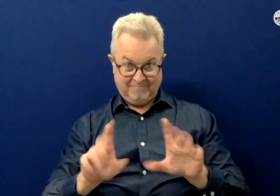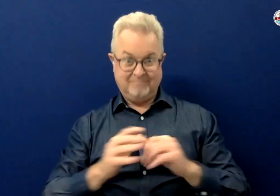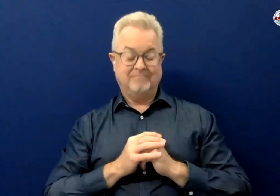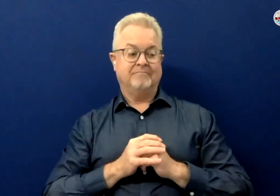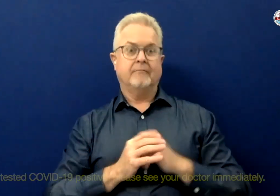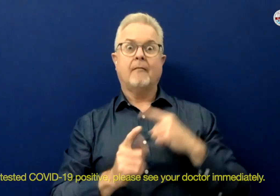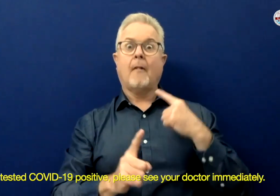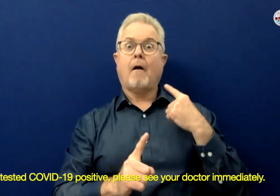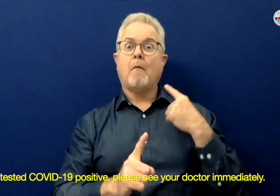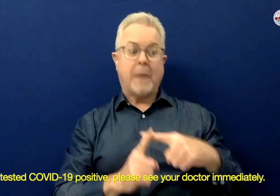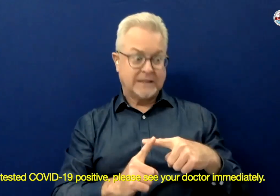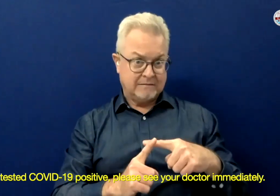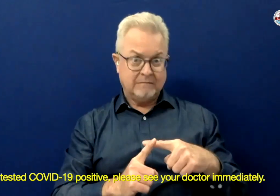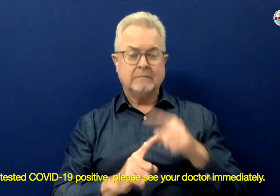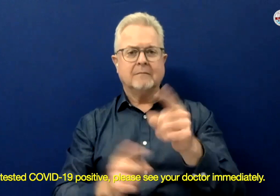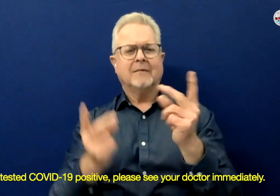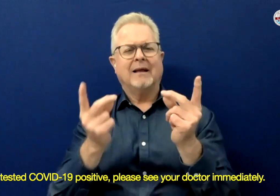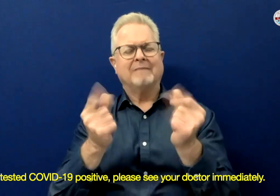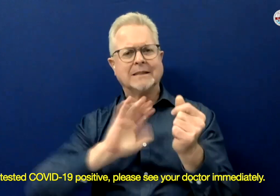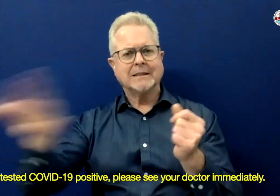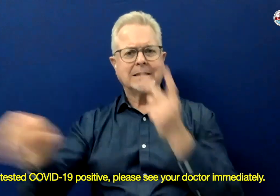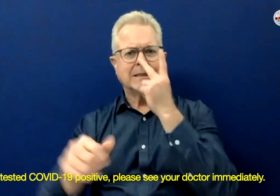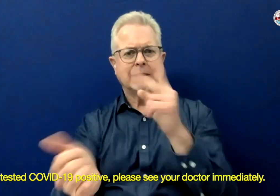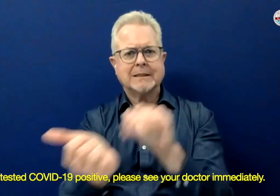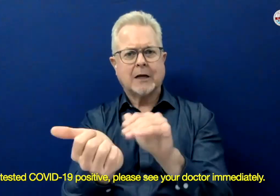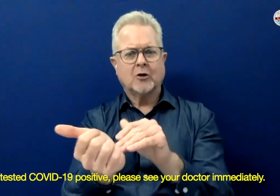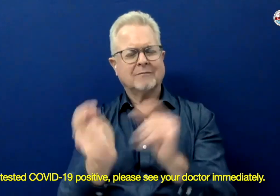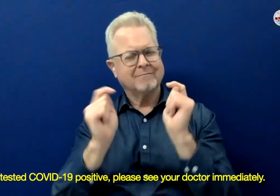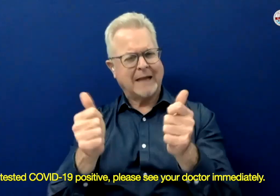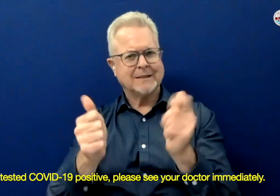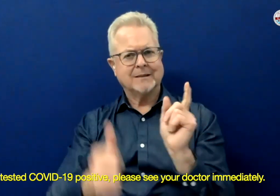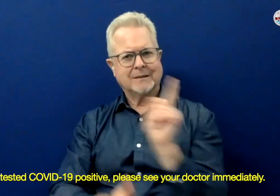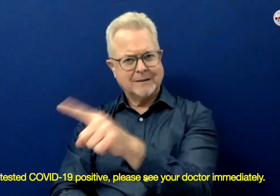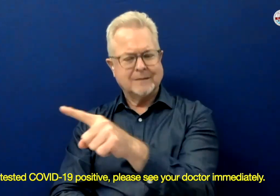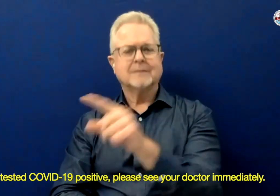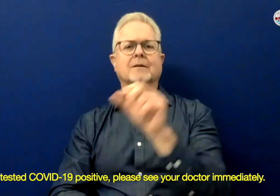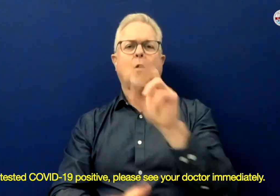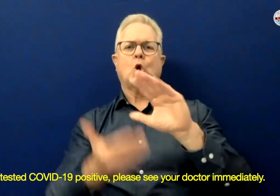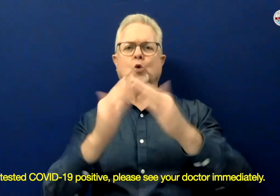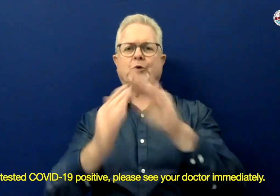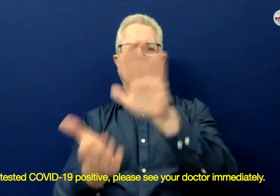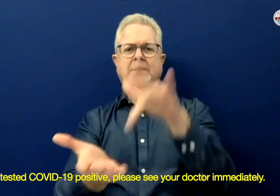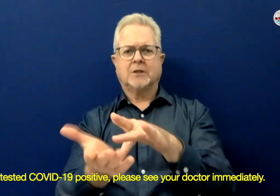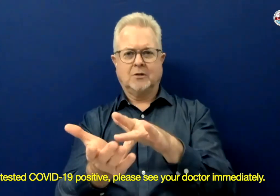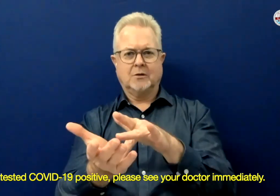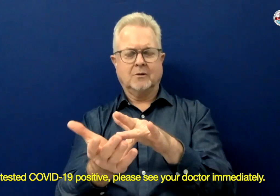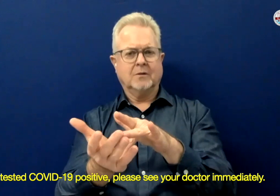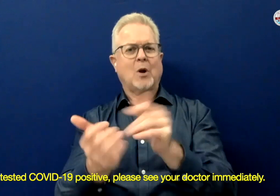It's also important to know that when you get tested, and if you test positive, you need to seek medical treatment